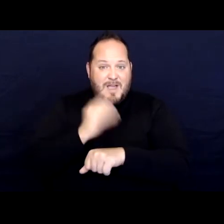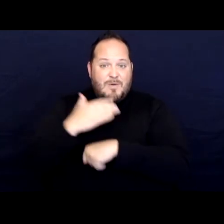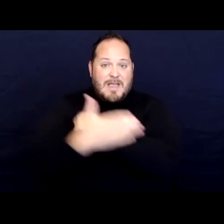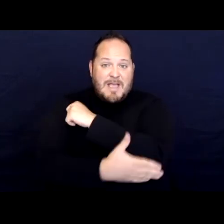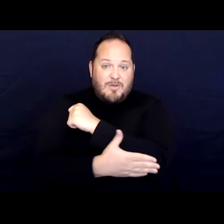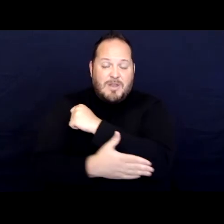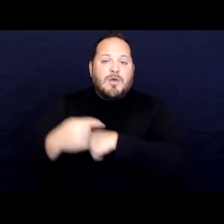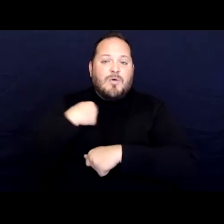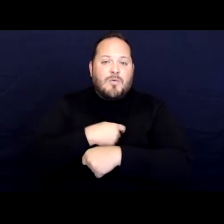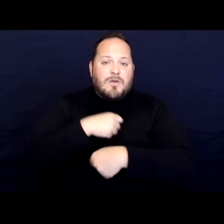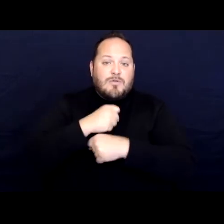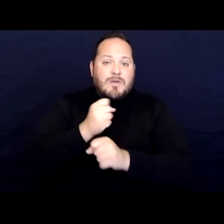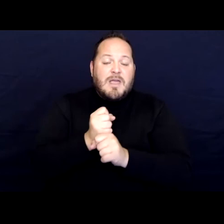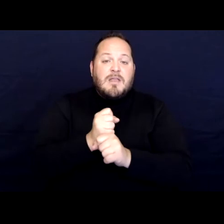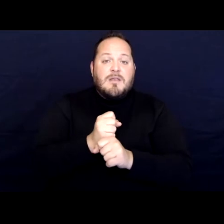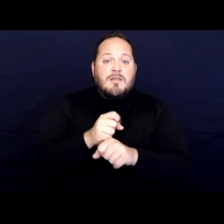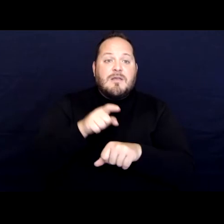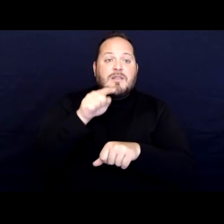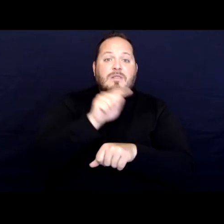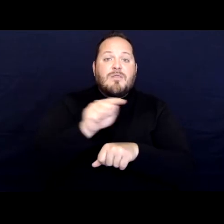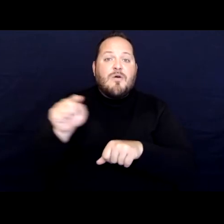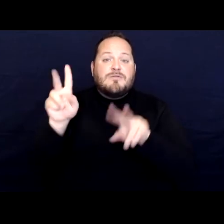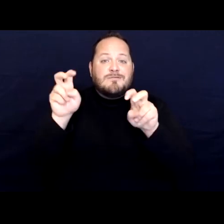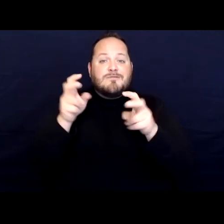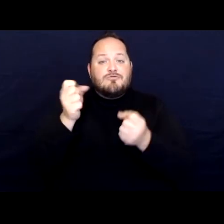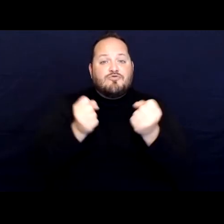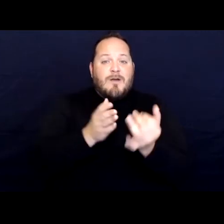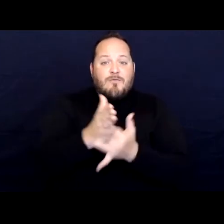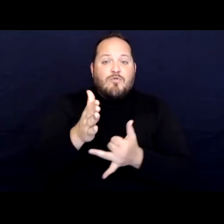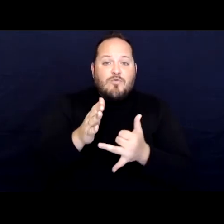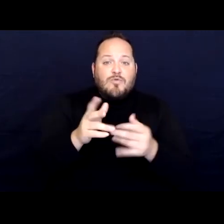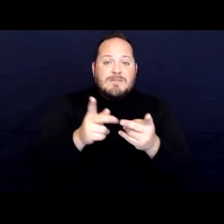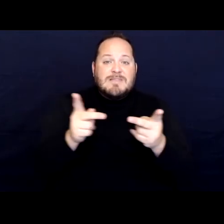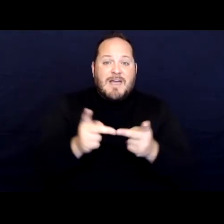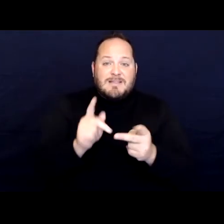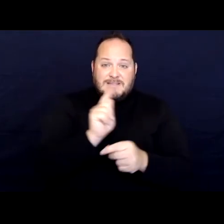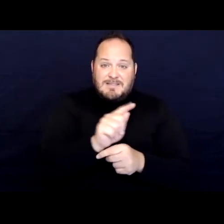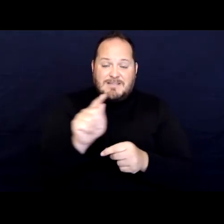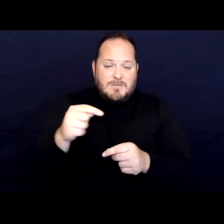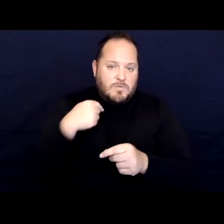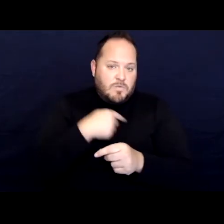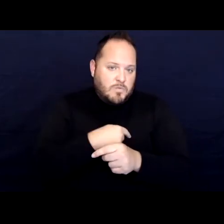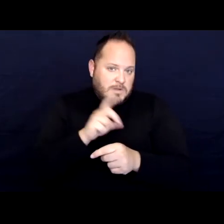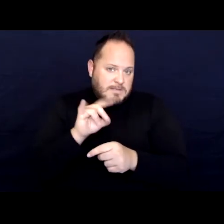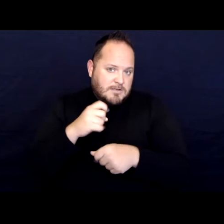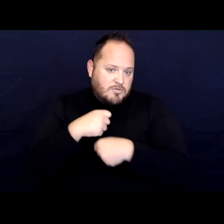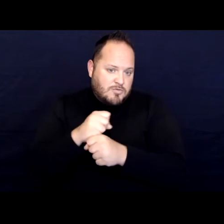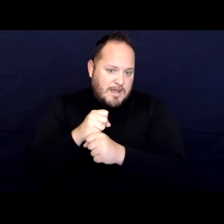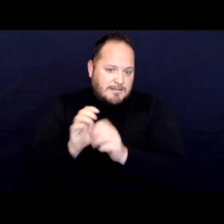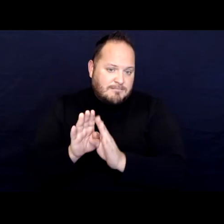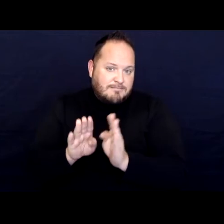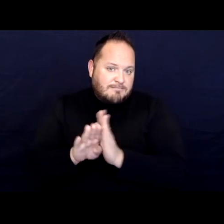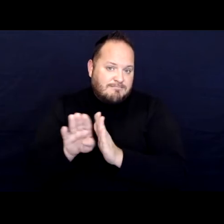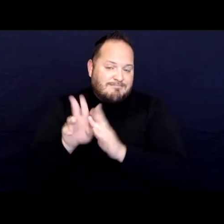drive-through sites, uh, basically um,